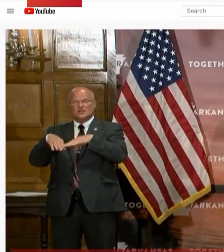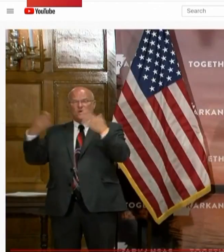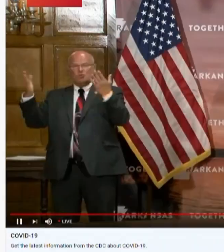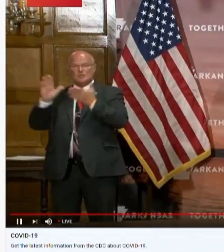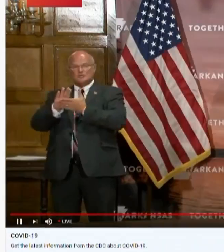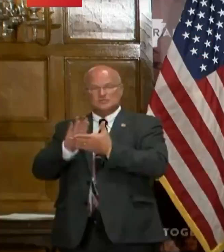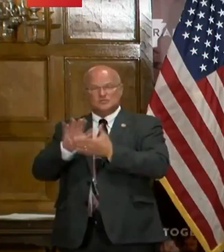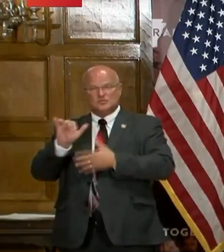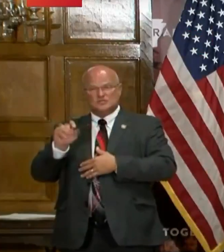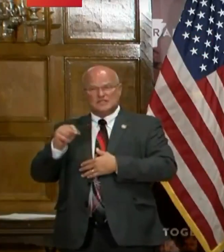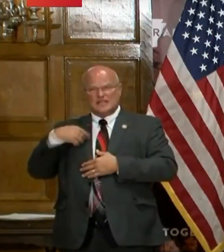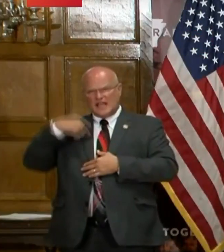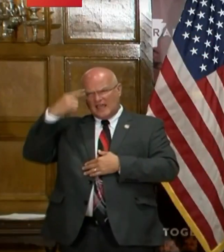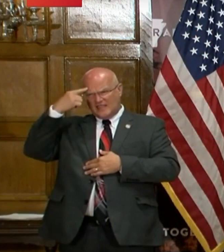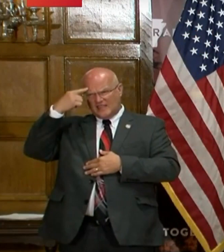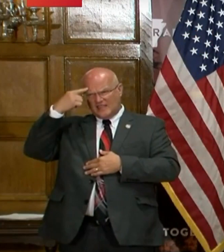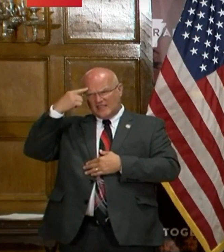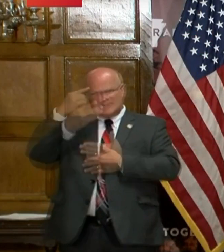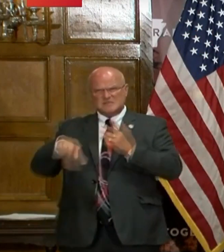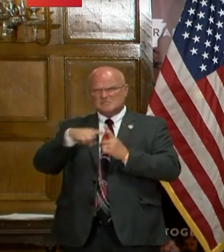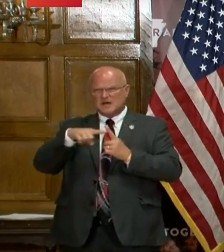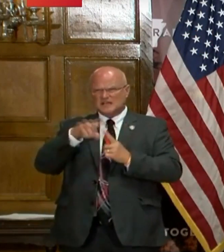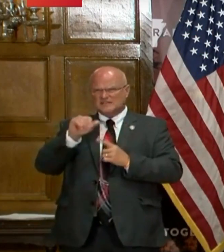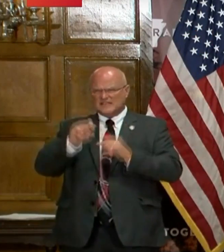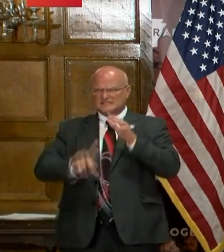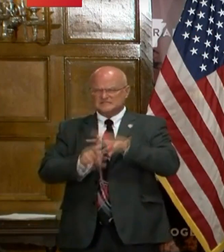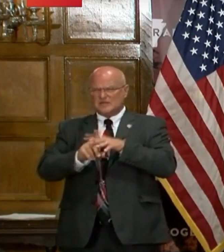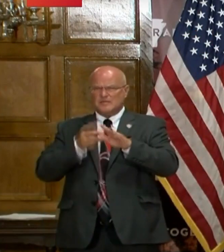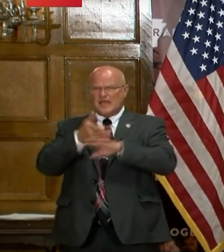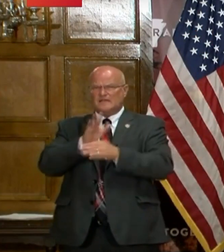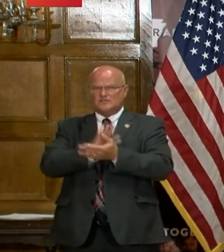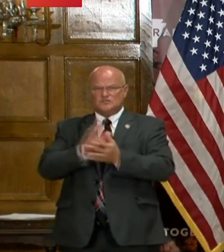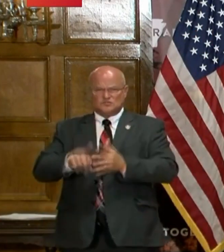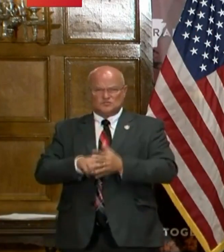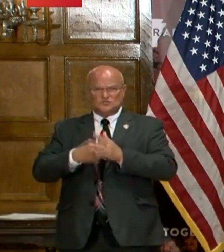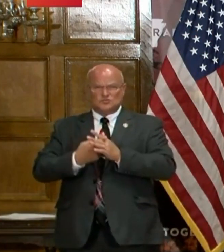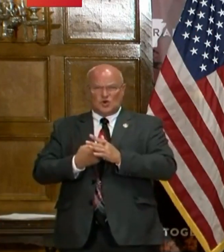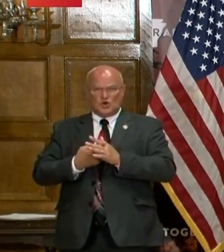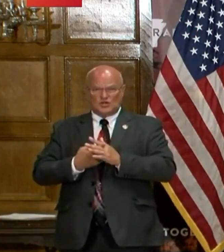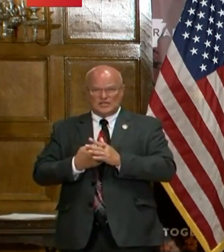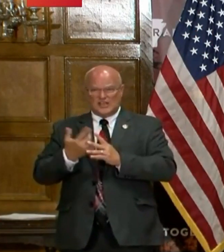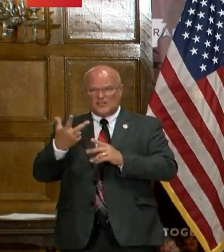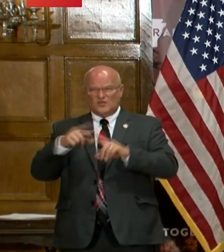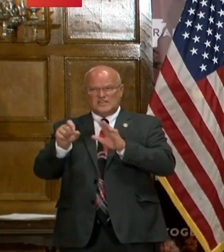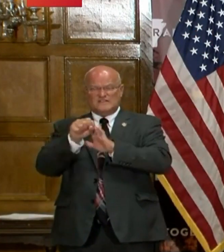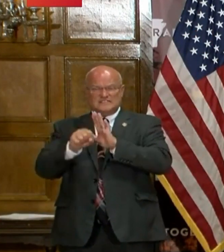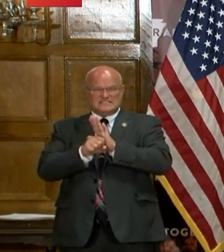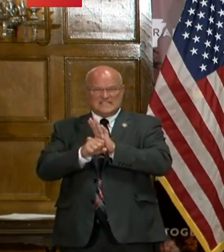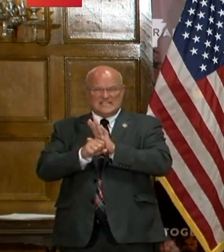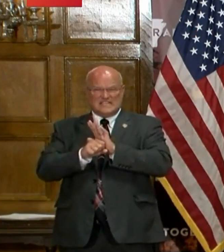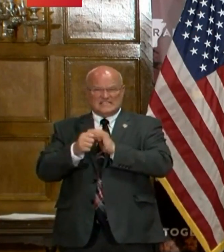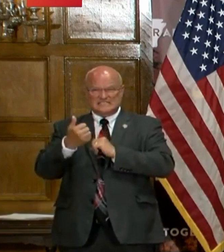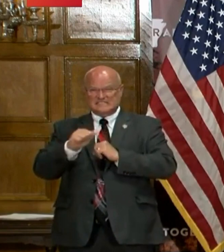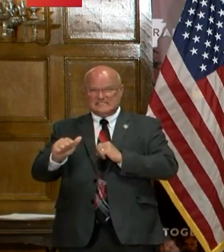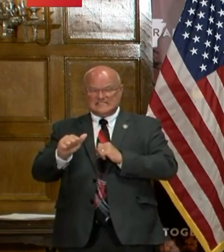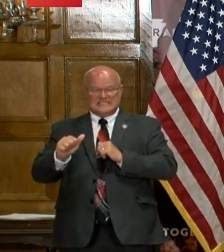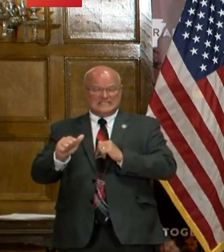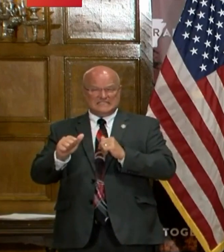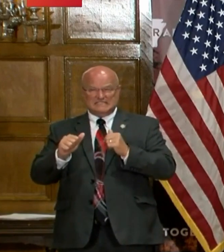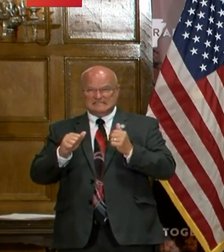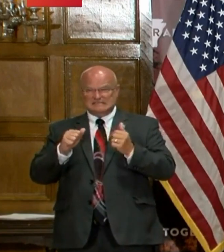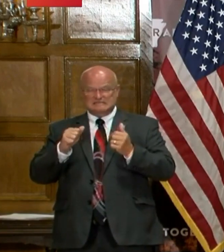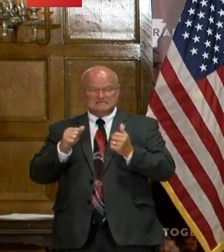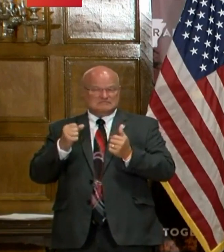schools yet. I think we've seen some positive cases pop up after school has started in about 3 different states. So are there any initial